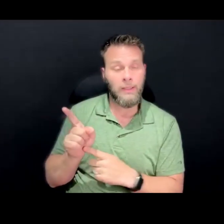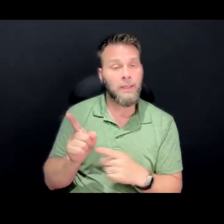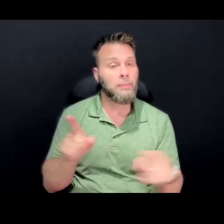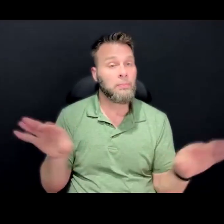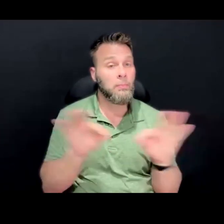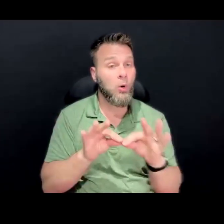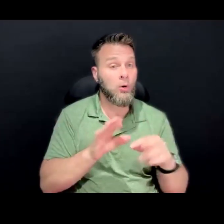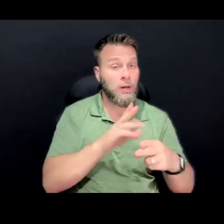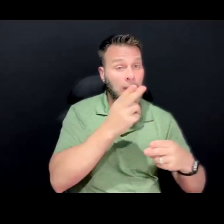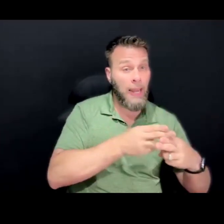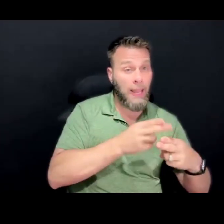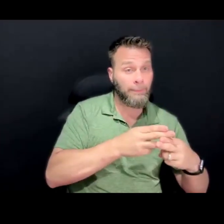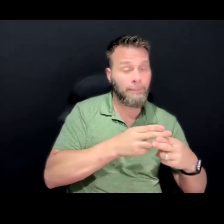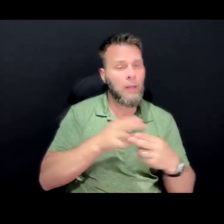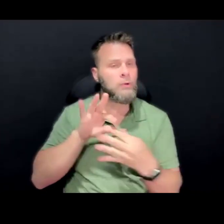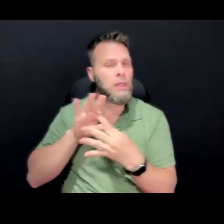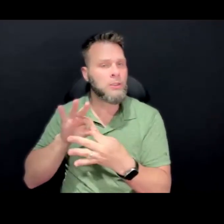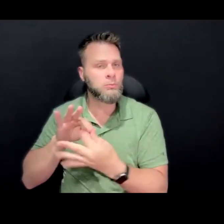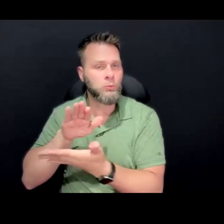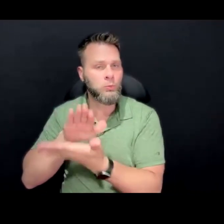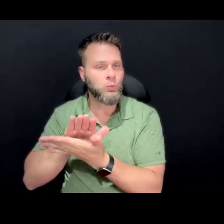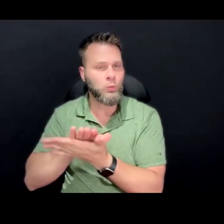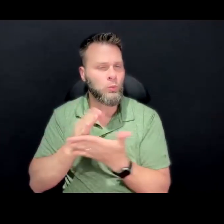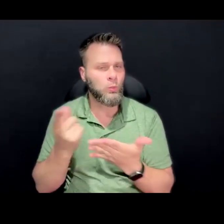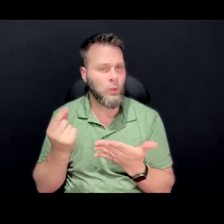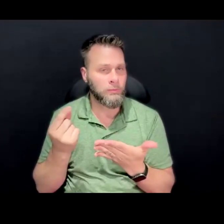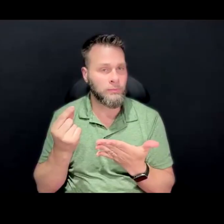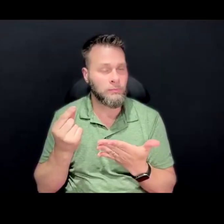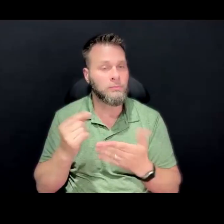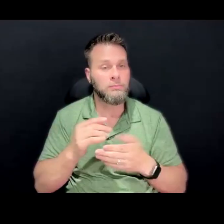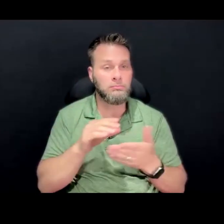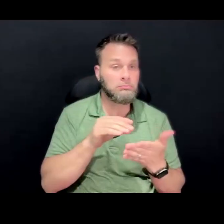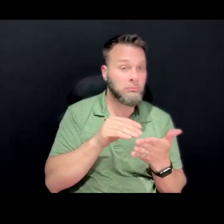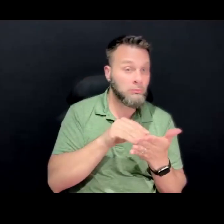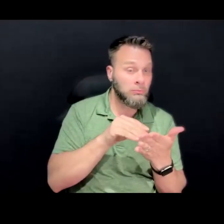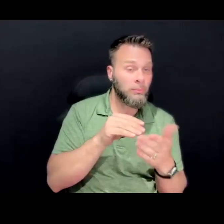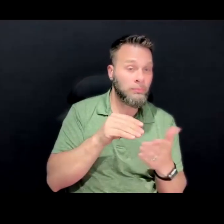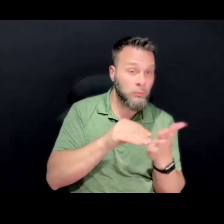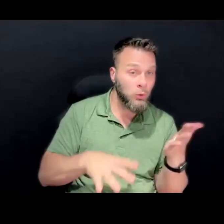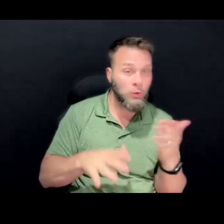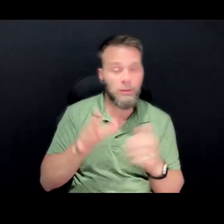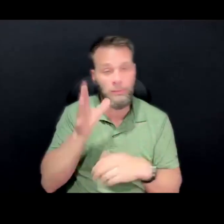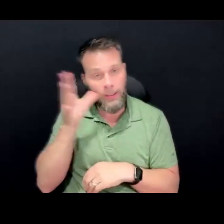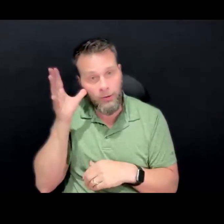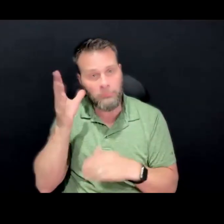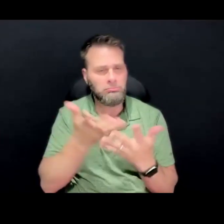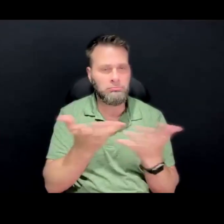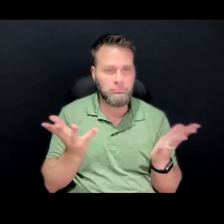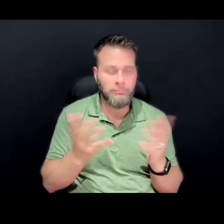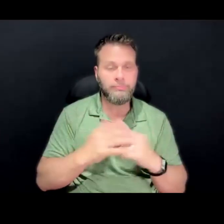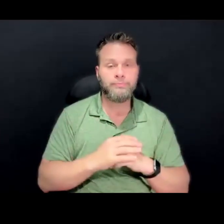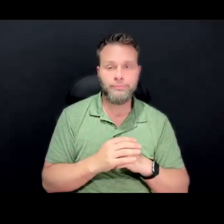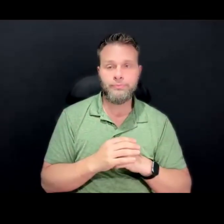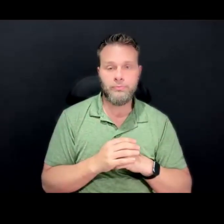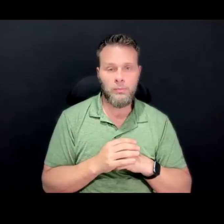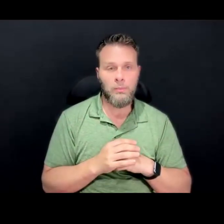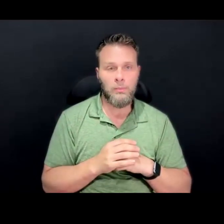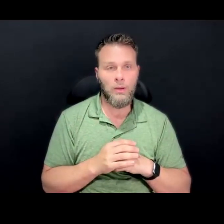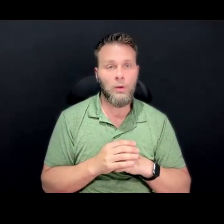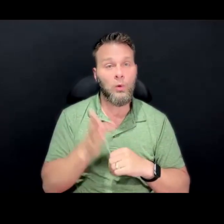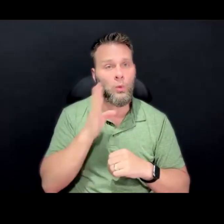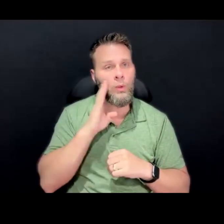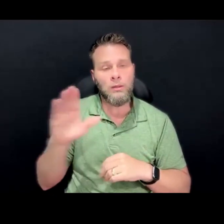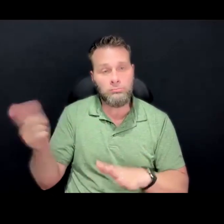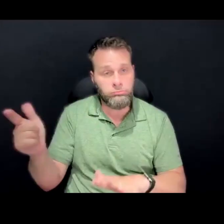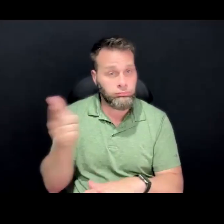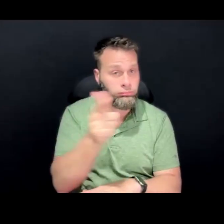affiliation. We would also ask that participants only speak once until all who wish to speak have had the